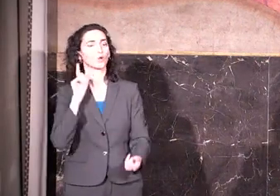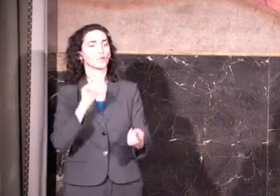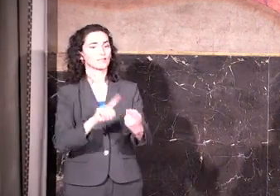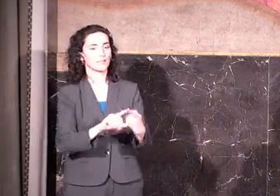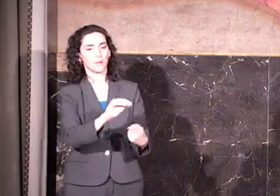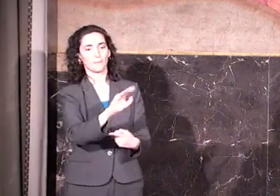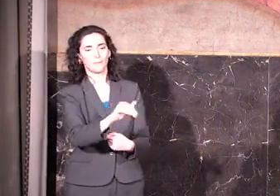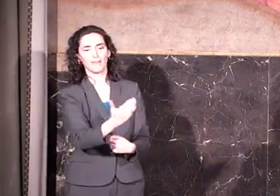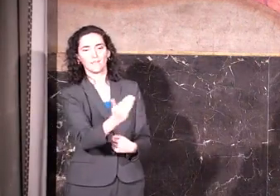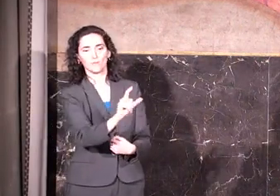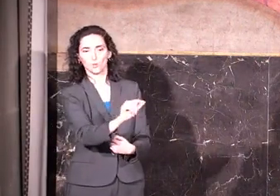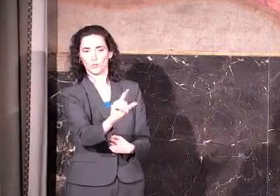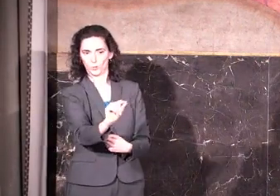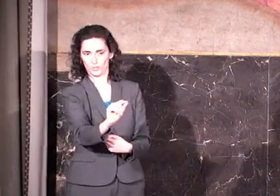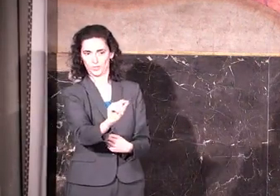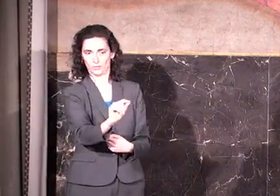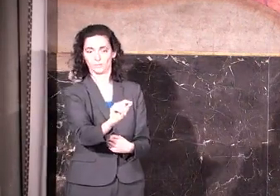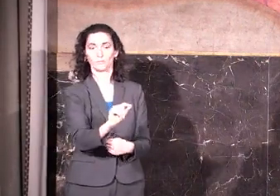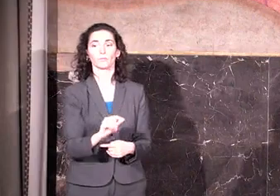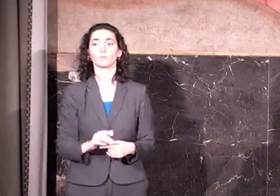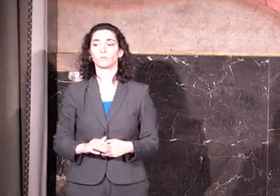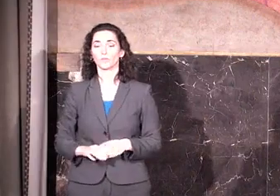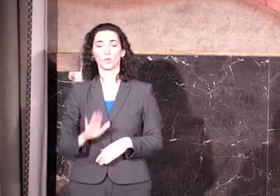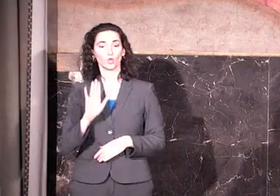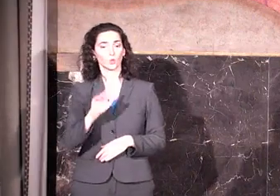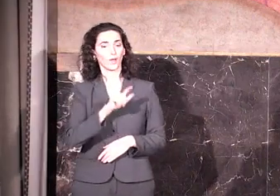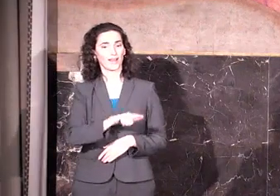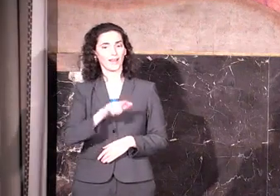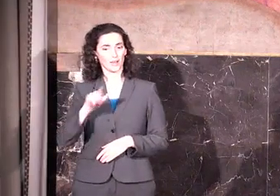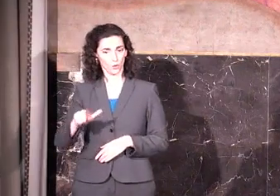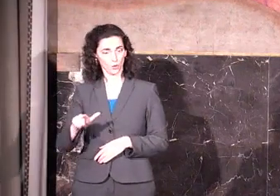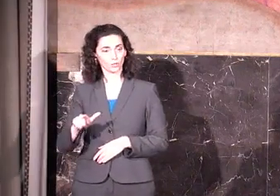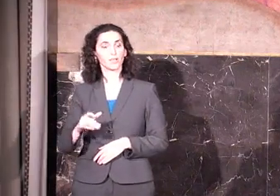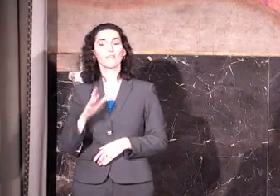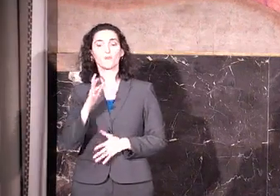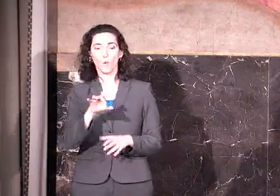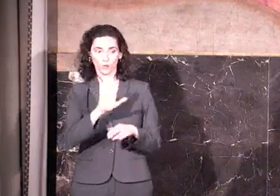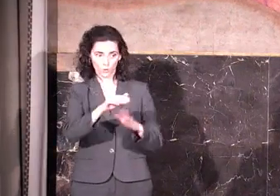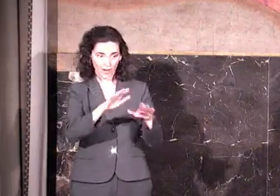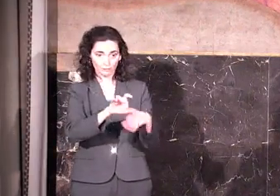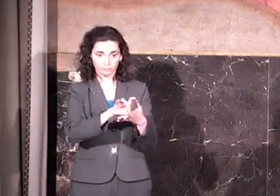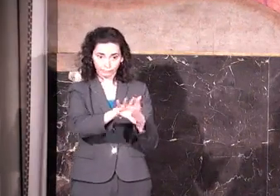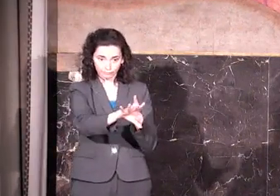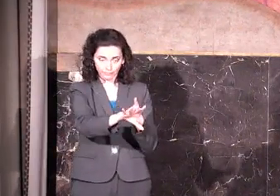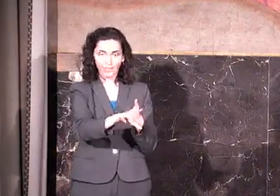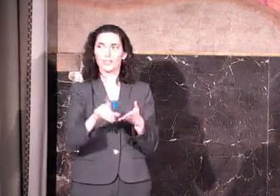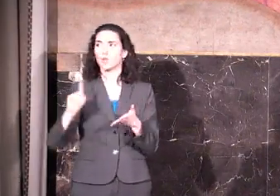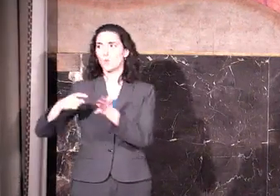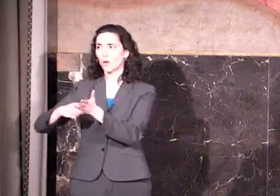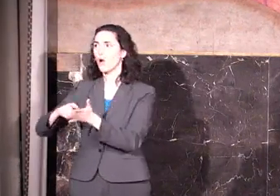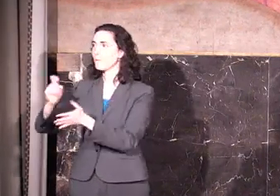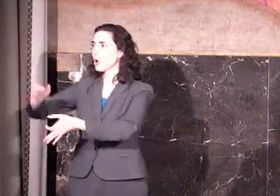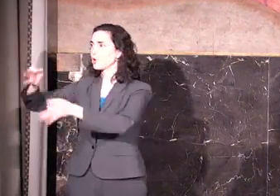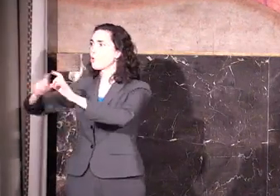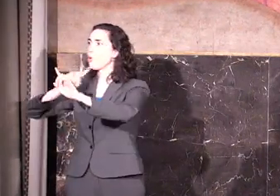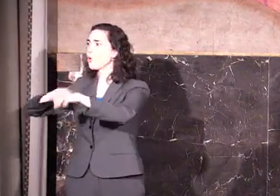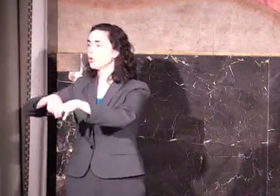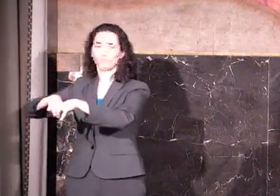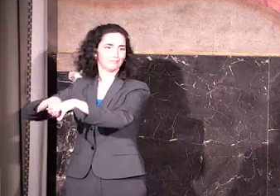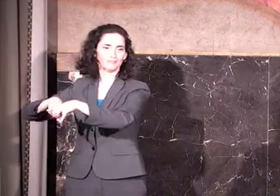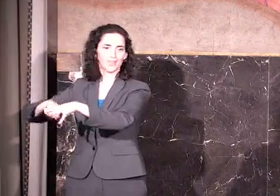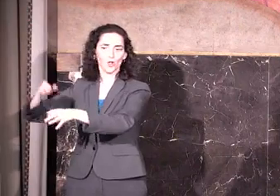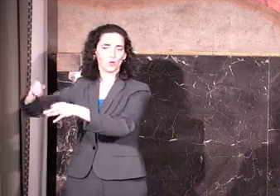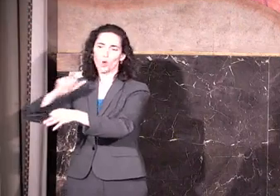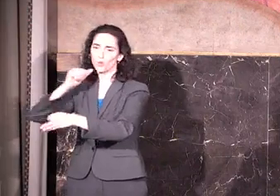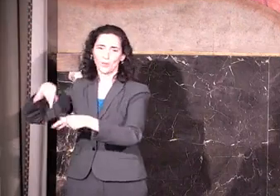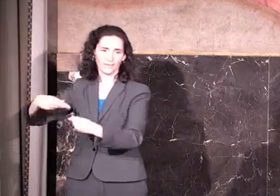2020. Your landlord has to get a court order to evict you and so forth, and so that won't happen